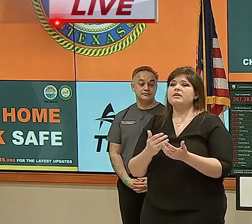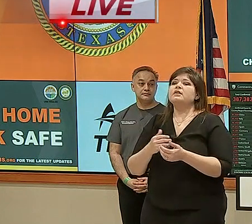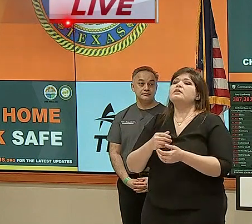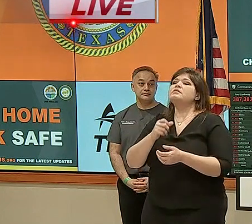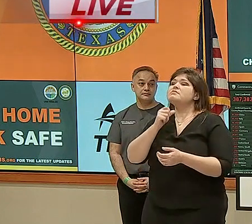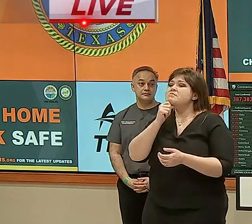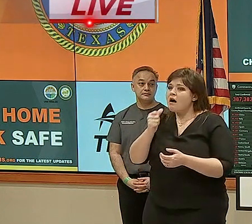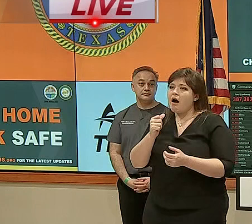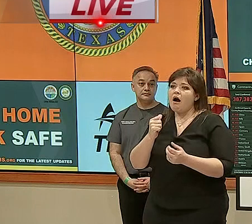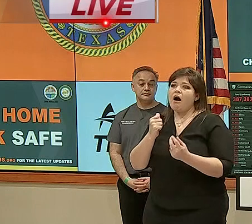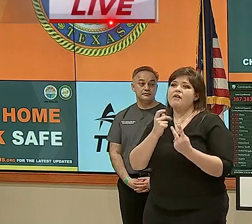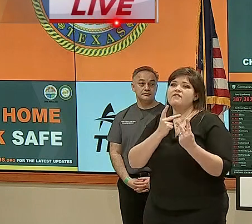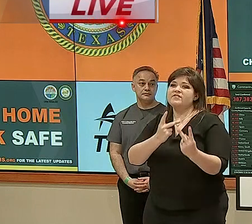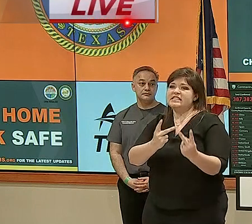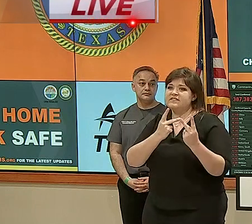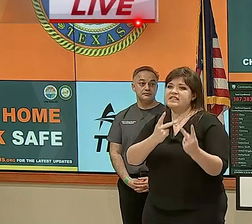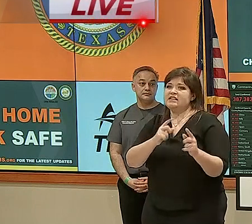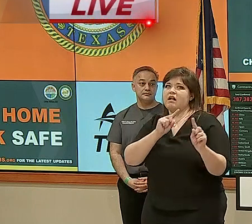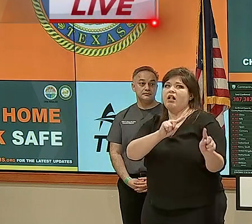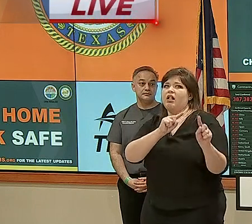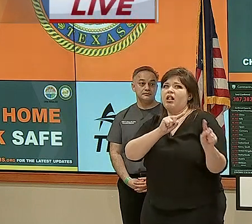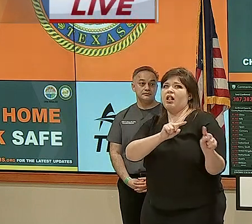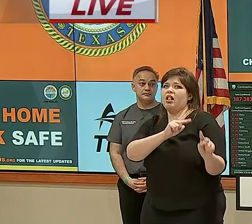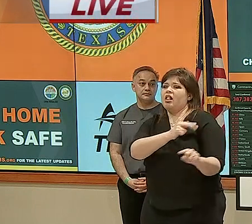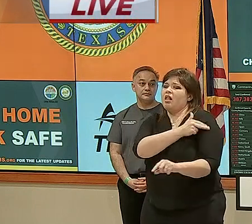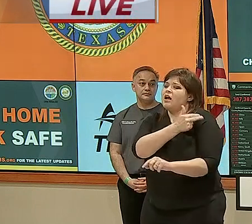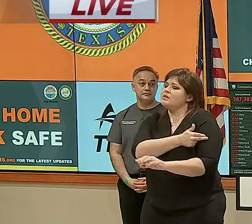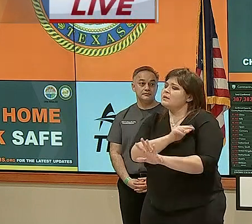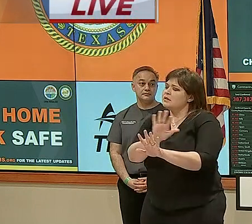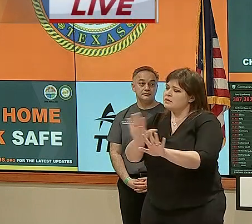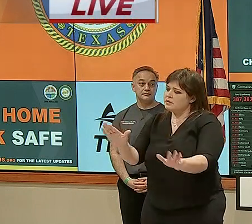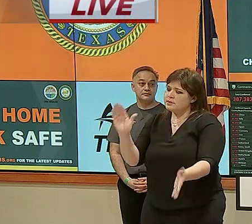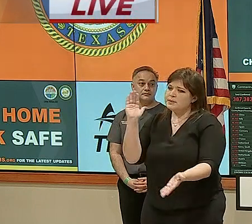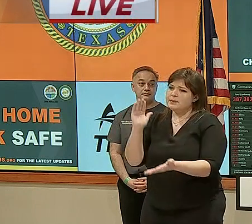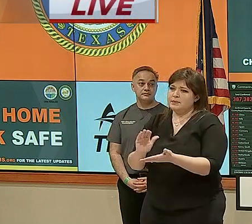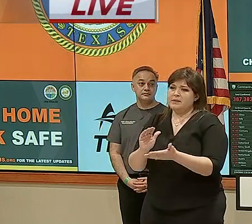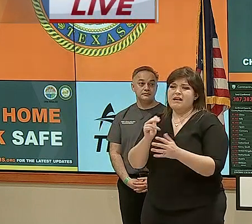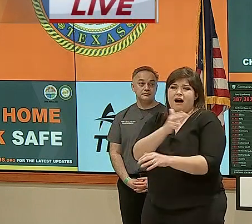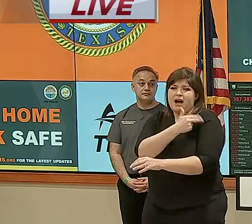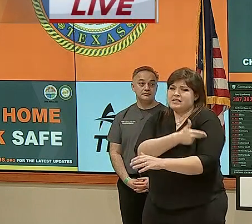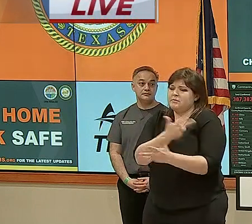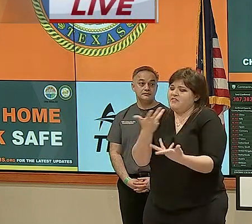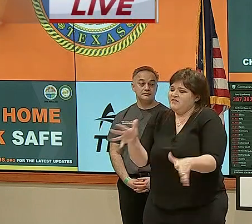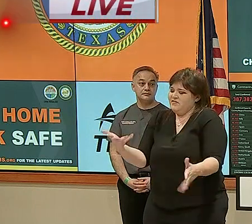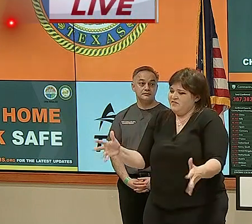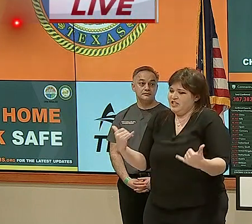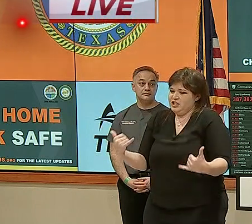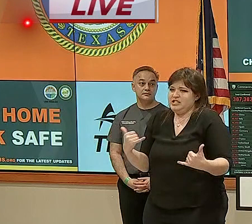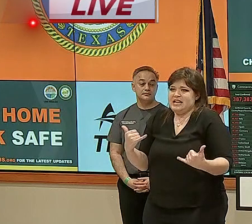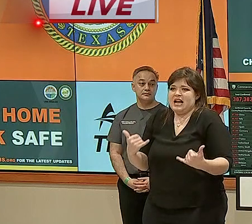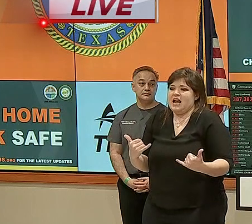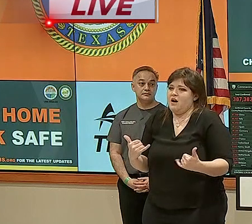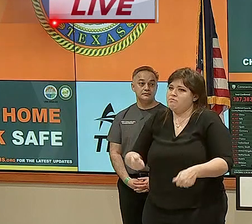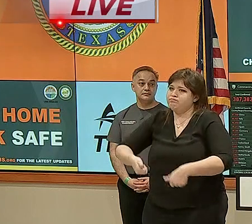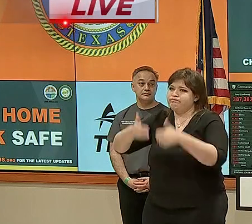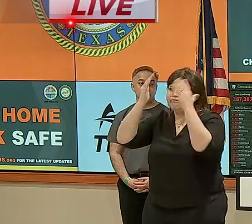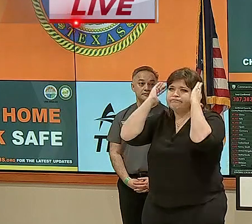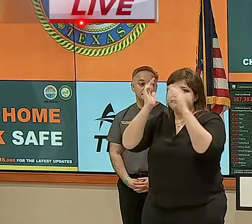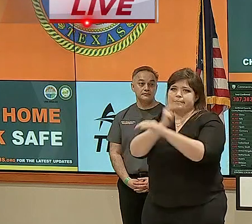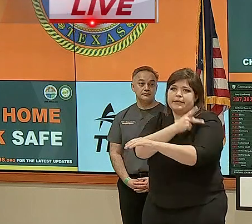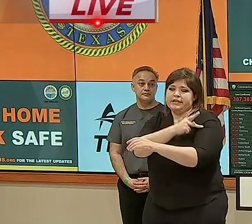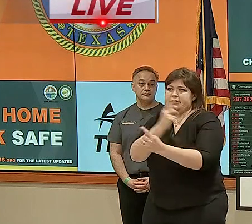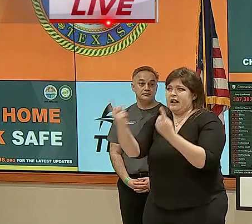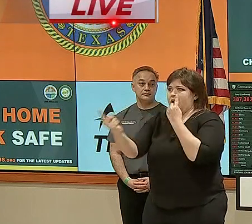visitors who are arriving at our hospitals. Our hospitals are already experiencing an overwhelming number of patients coming to